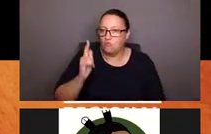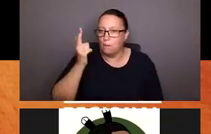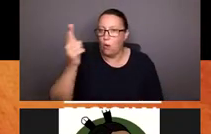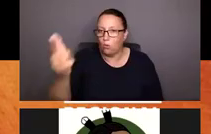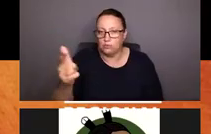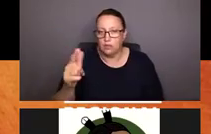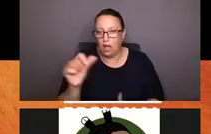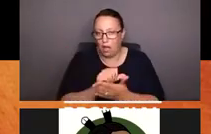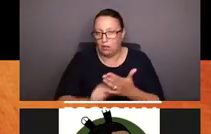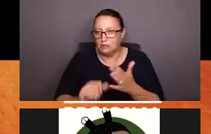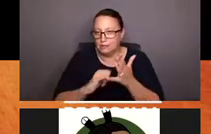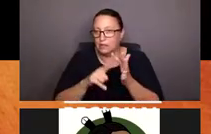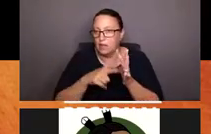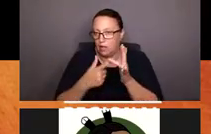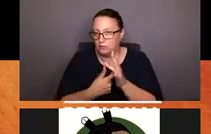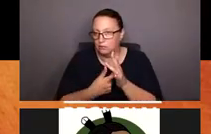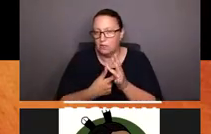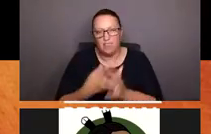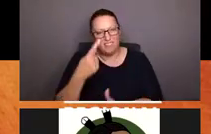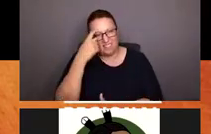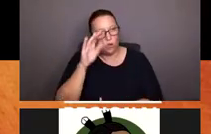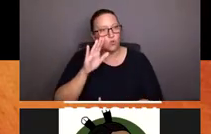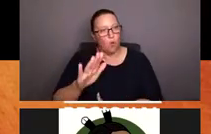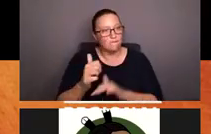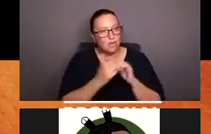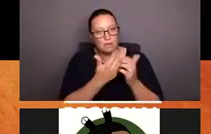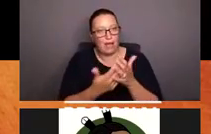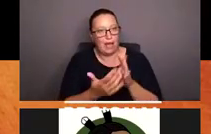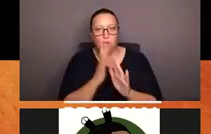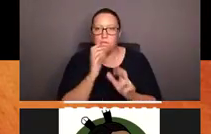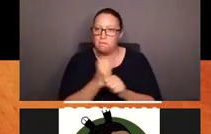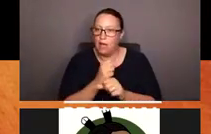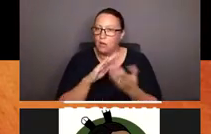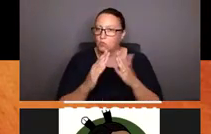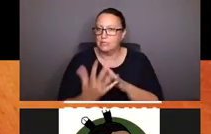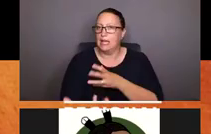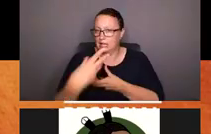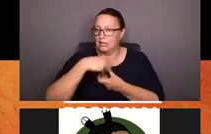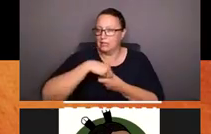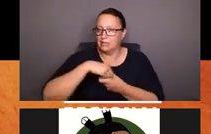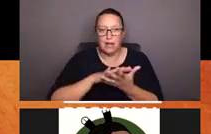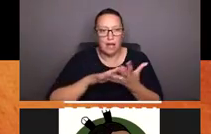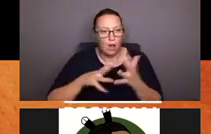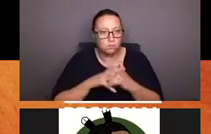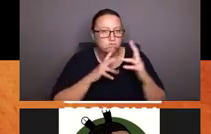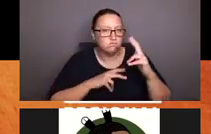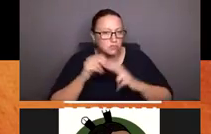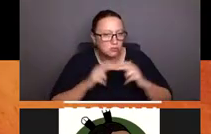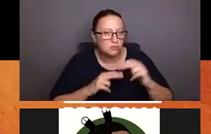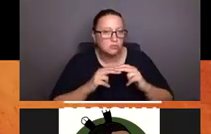this criterion, you should think about how your fellowship will engage the community, build your professional networks, or